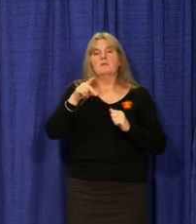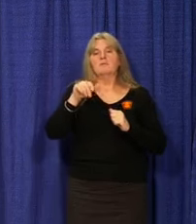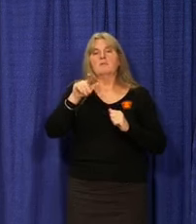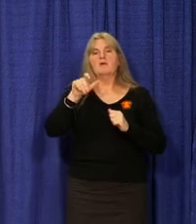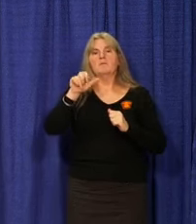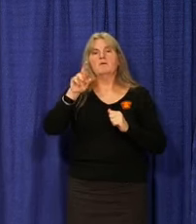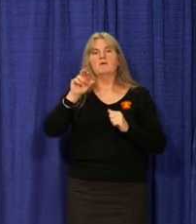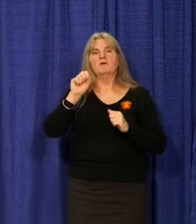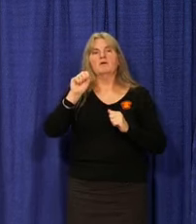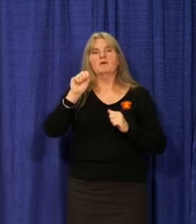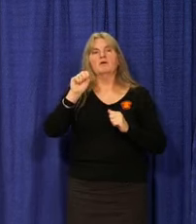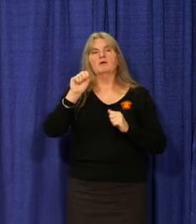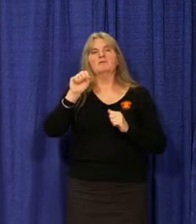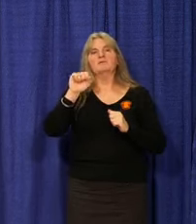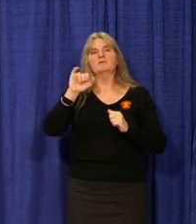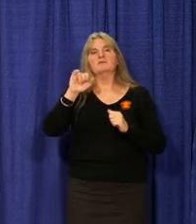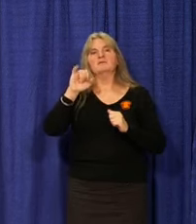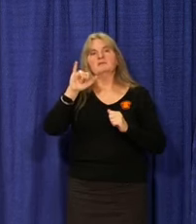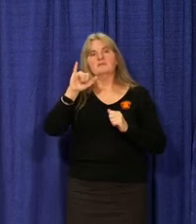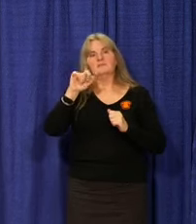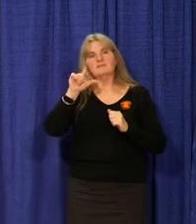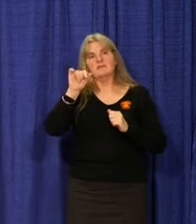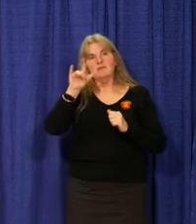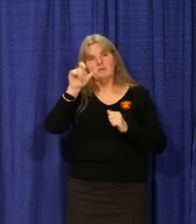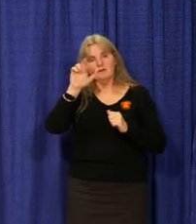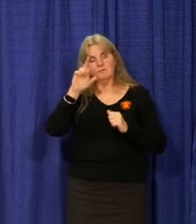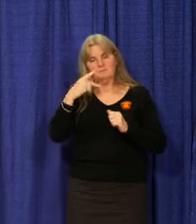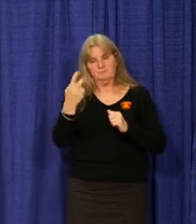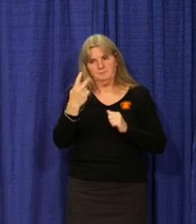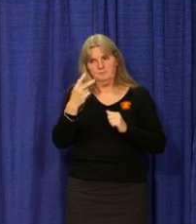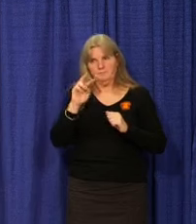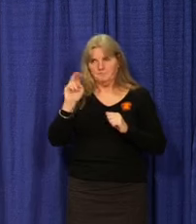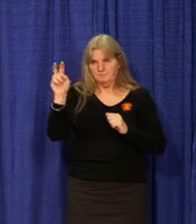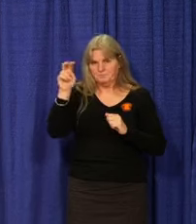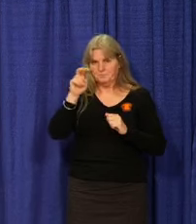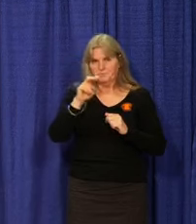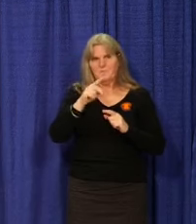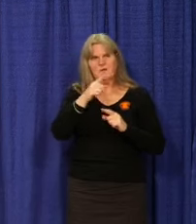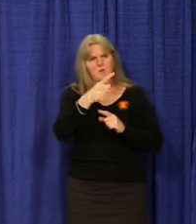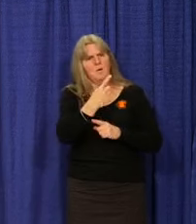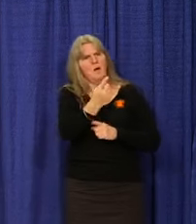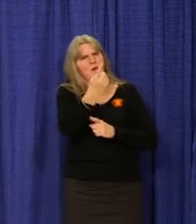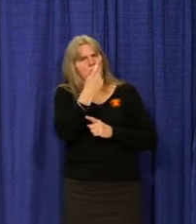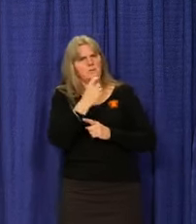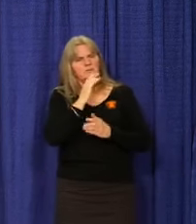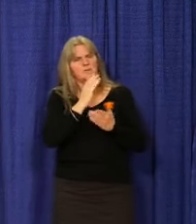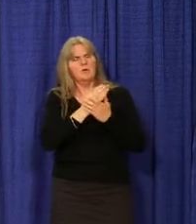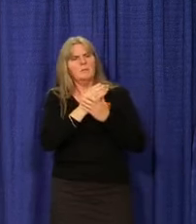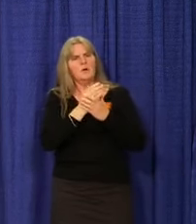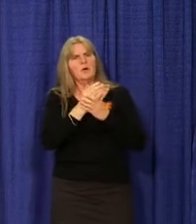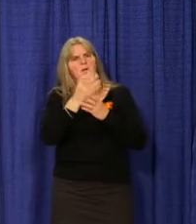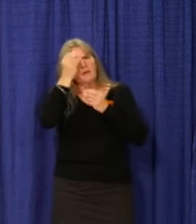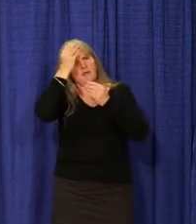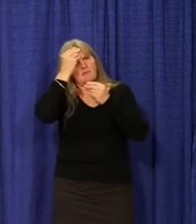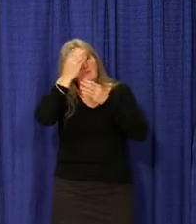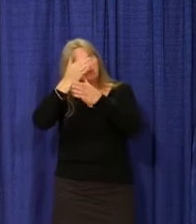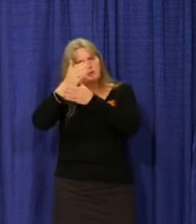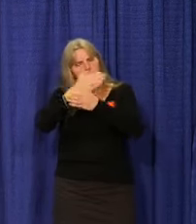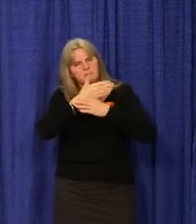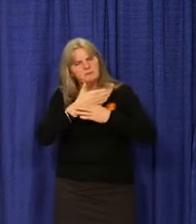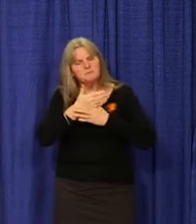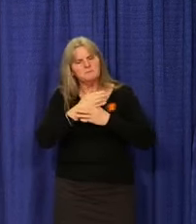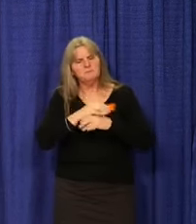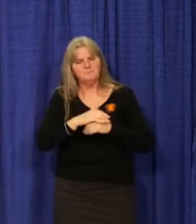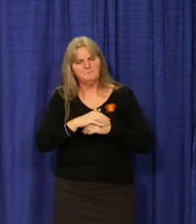There's another side to this whole notion, to your question, Tim, about sharing information. We've